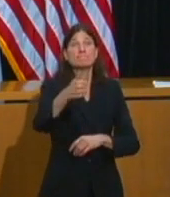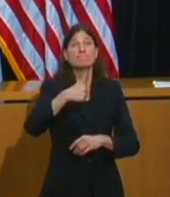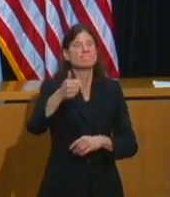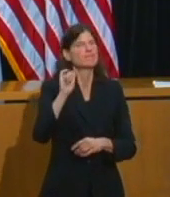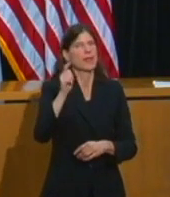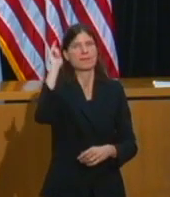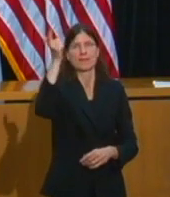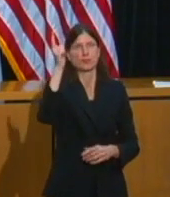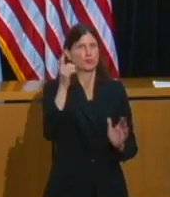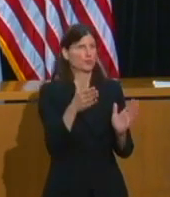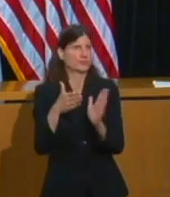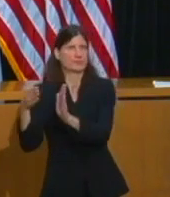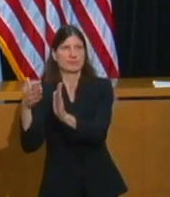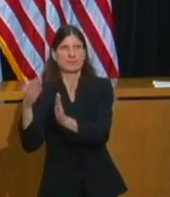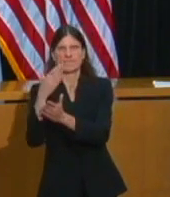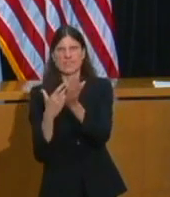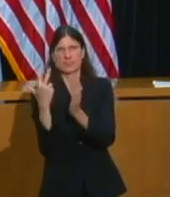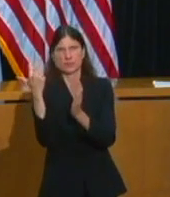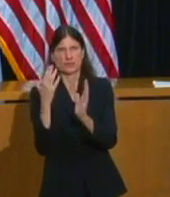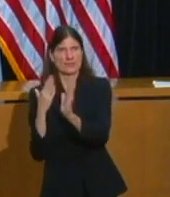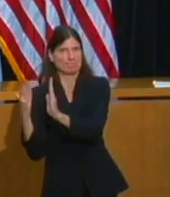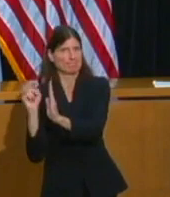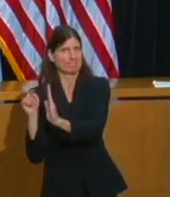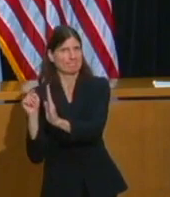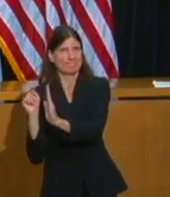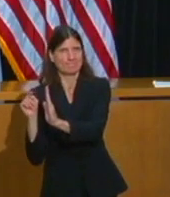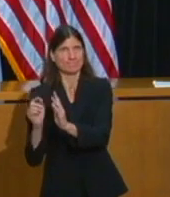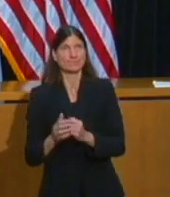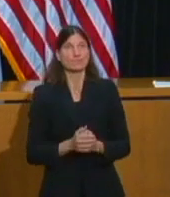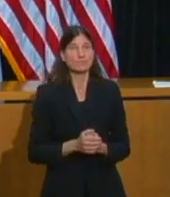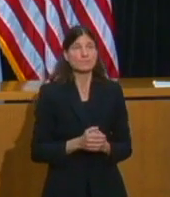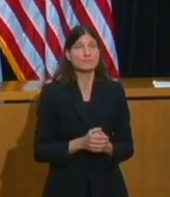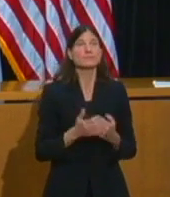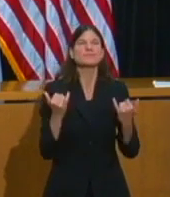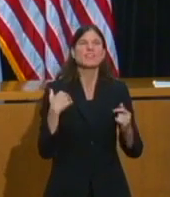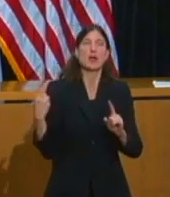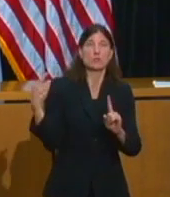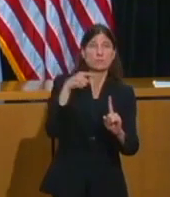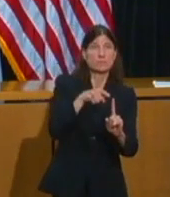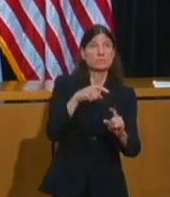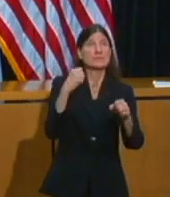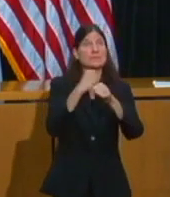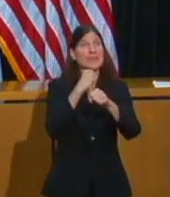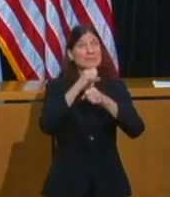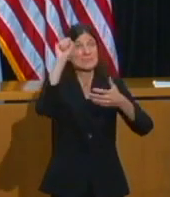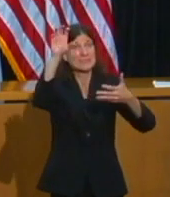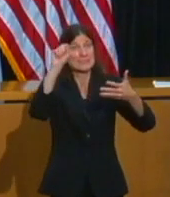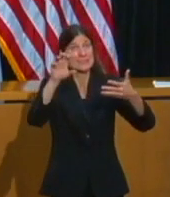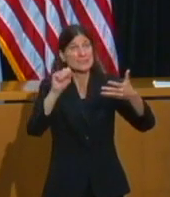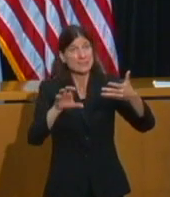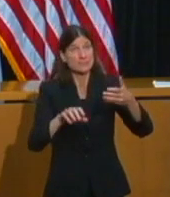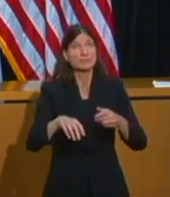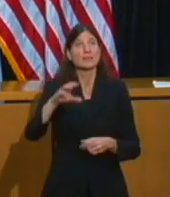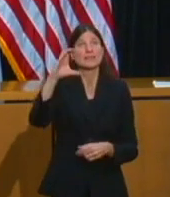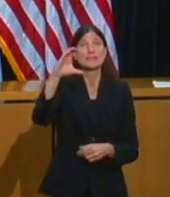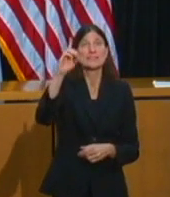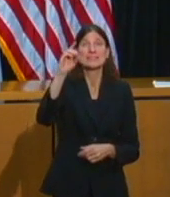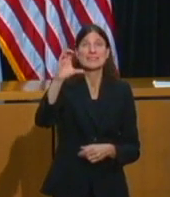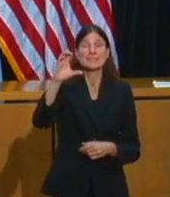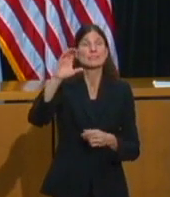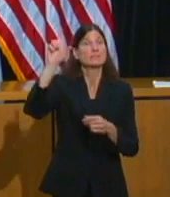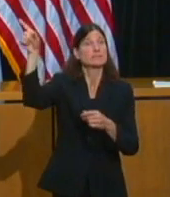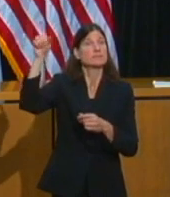Data. Earlier this week, consistent with new CDC guidance, we now include data